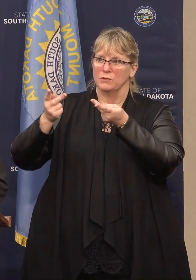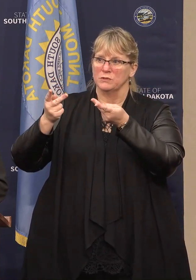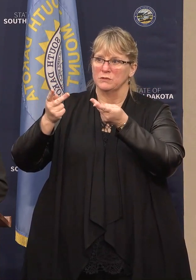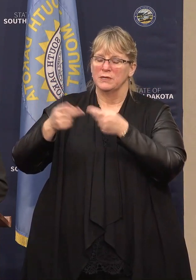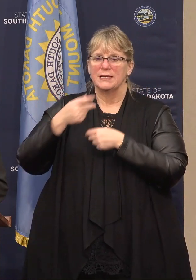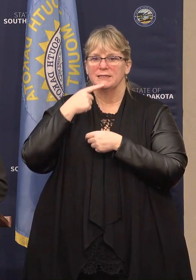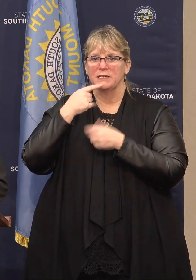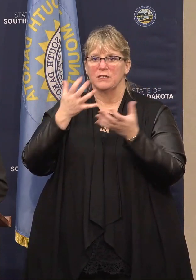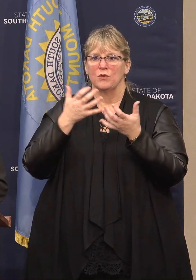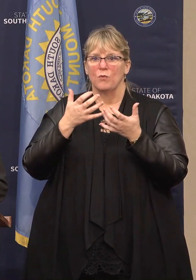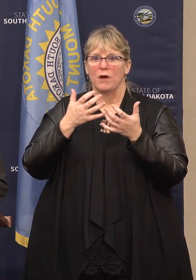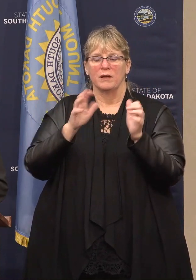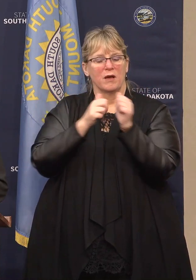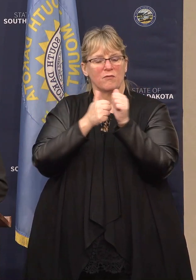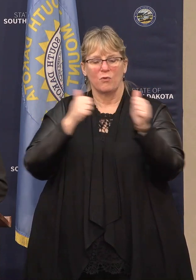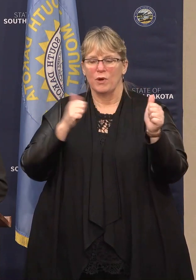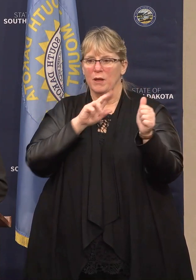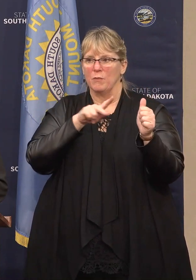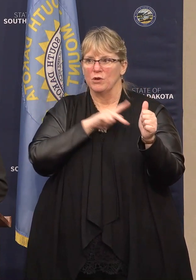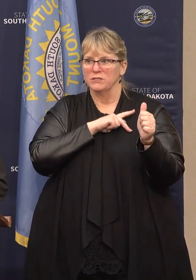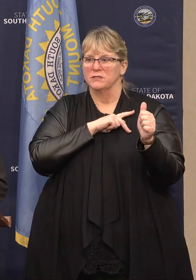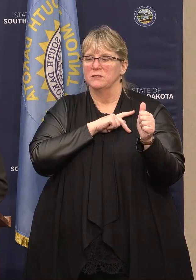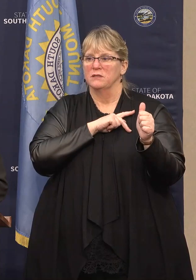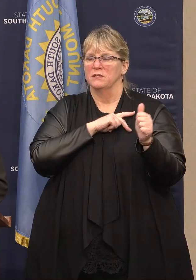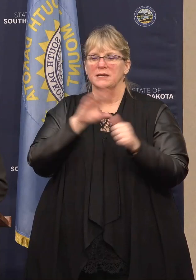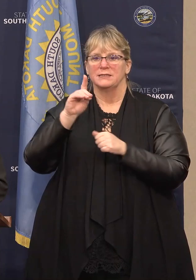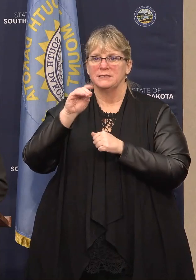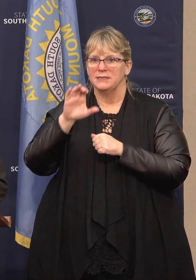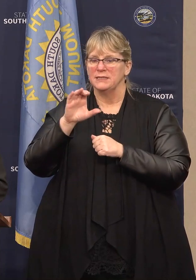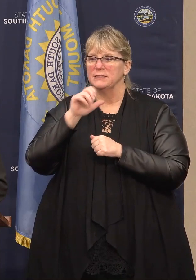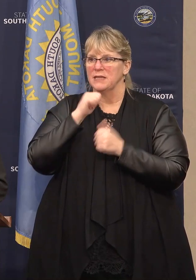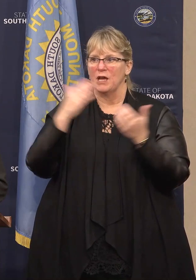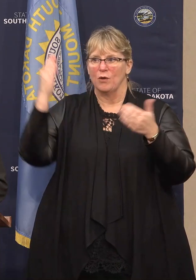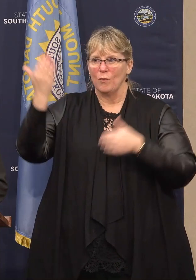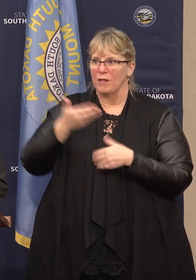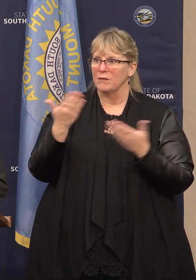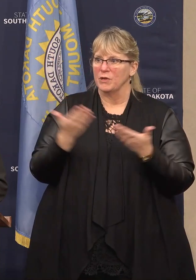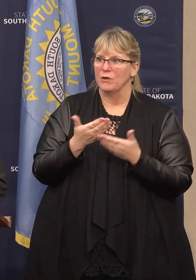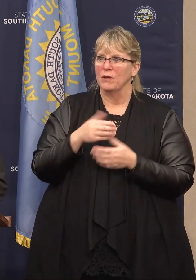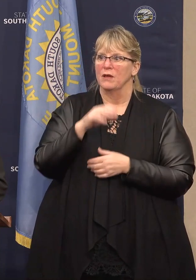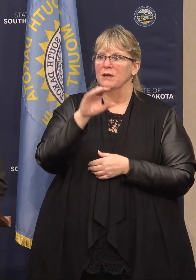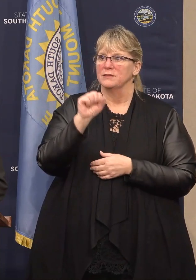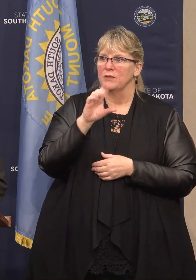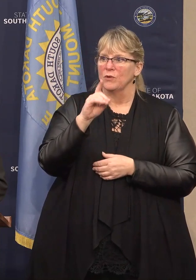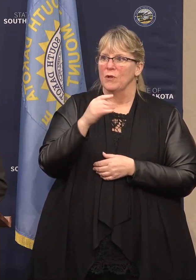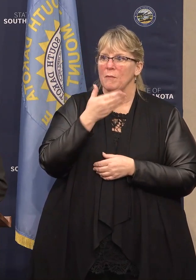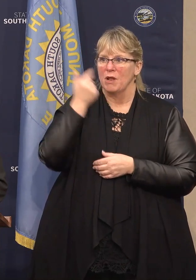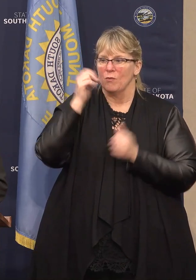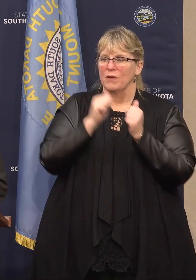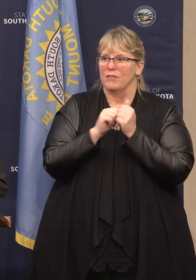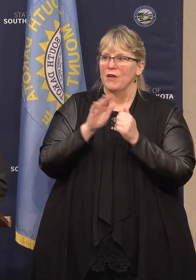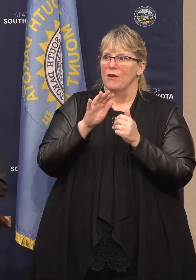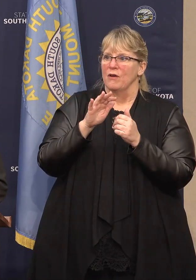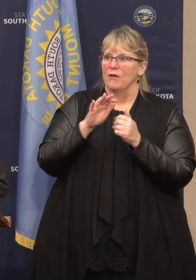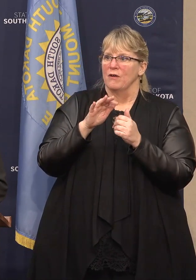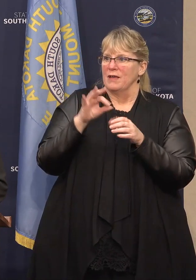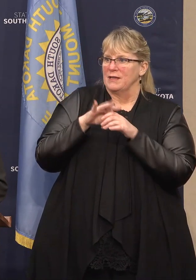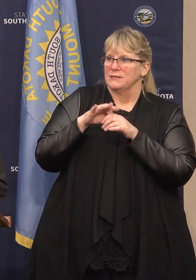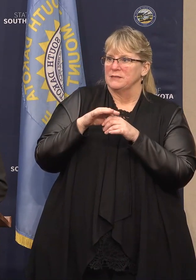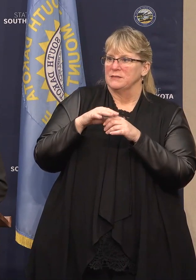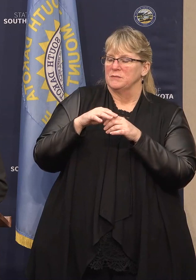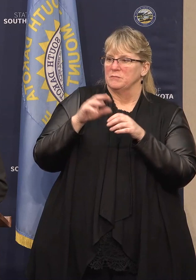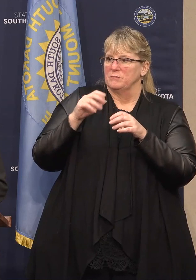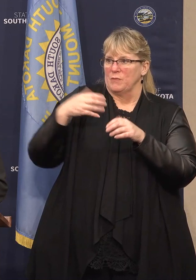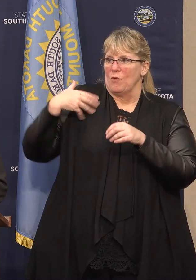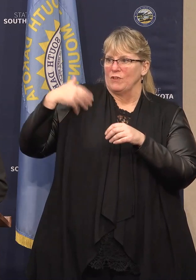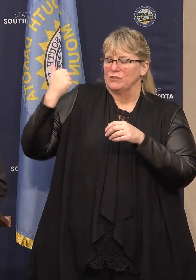he wants to avoid personal attacks. DC politics are not welcome here, and South Dakota deserves better from their elected officials. I just want to see what you make